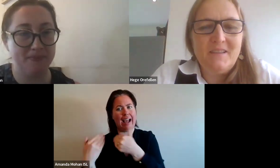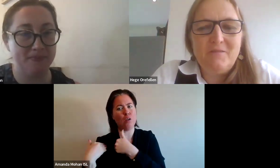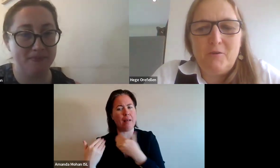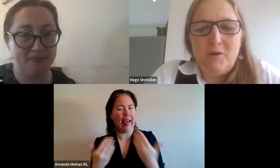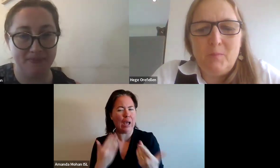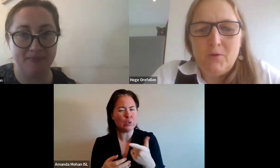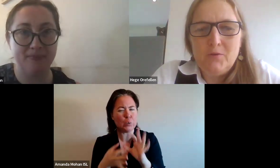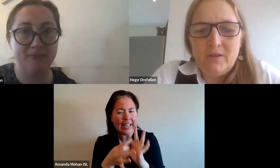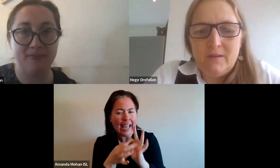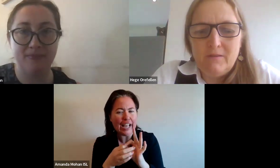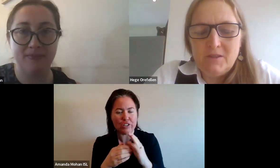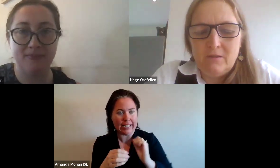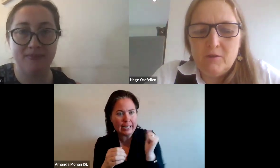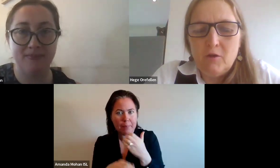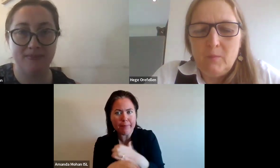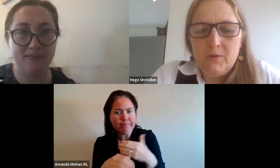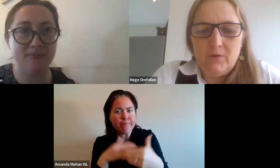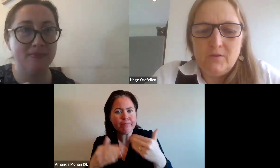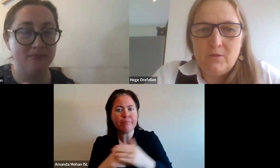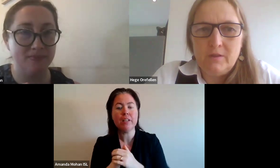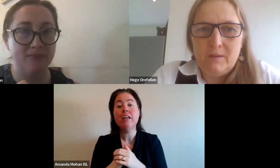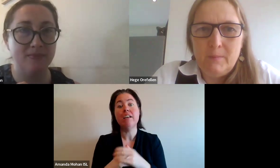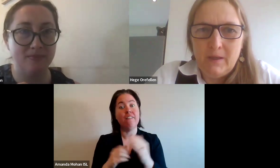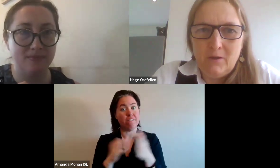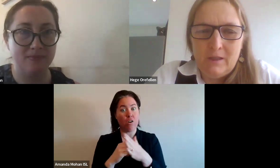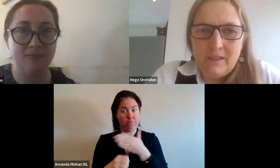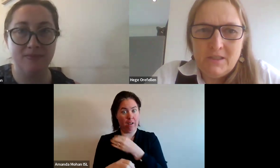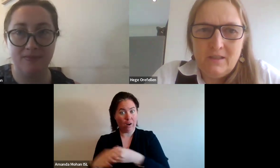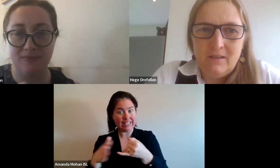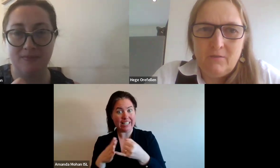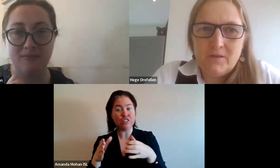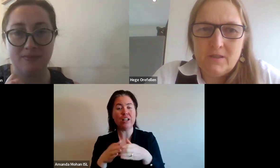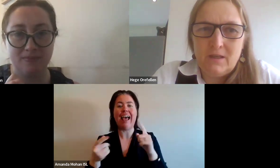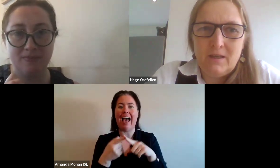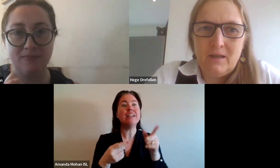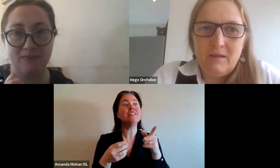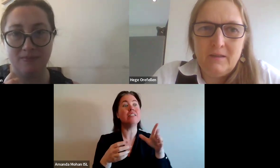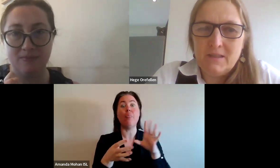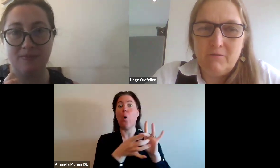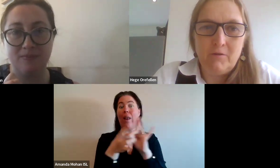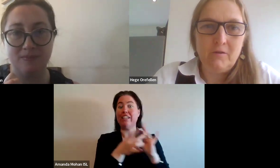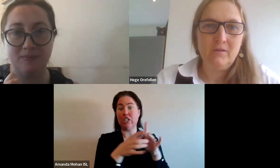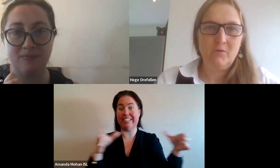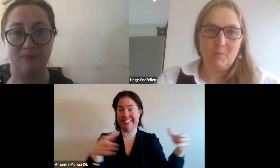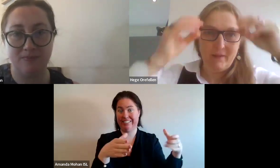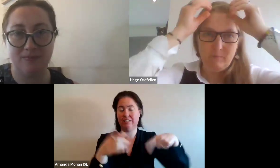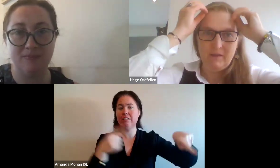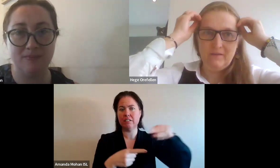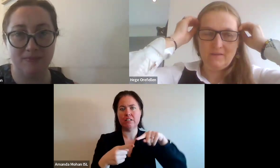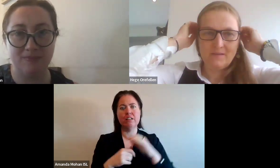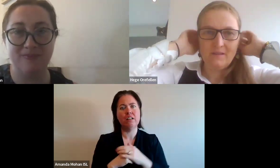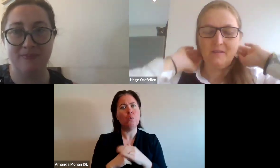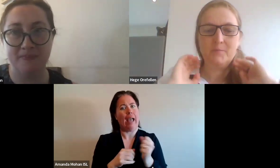Yes, I think for both the We Shall Overcome, but also the big coalition, it was several or